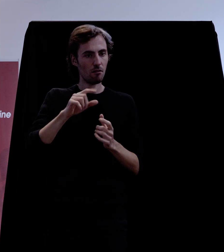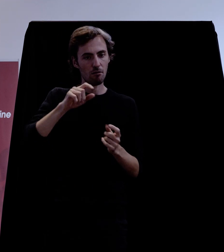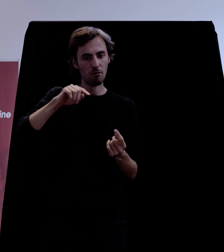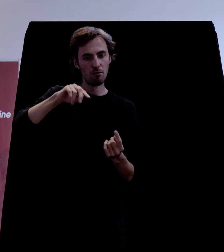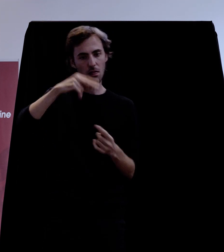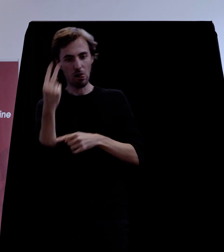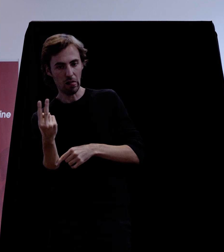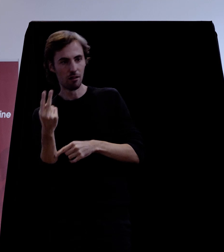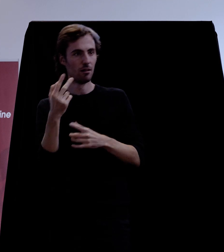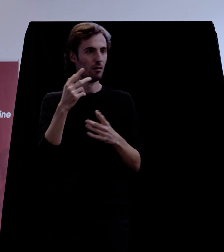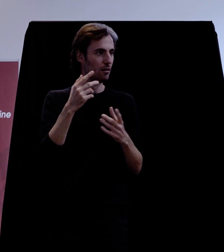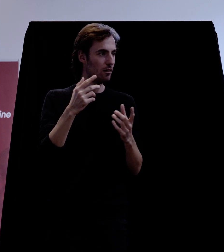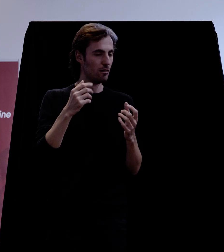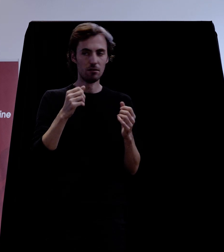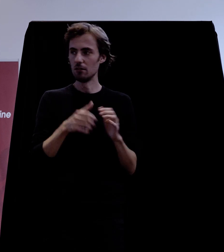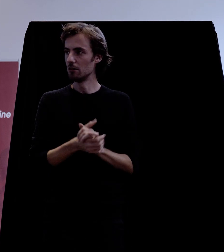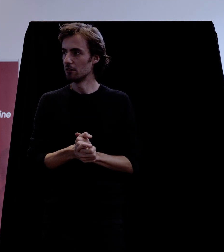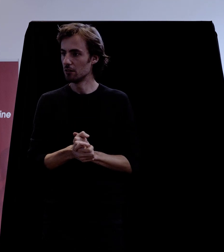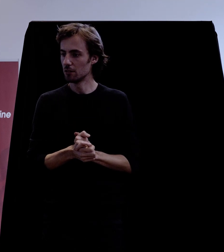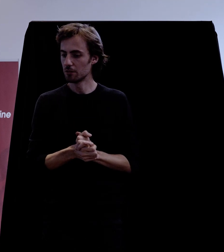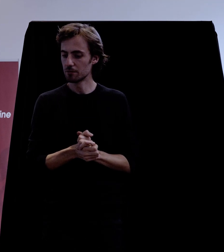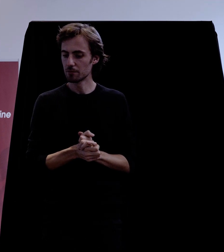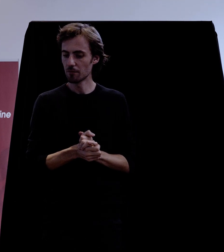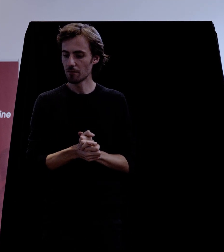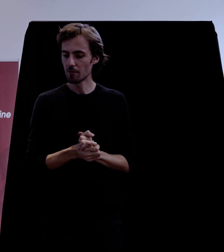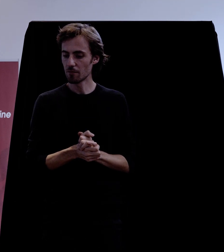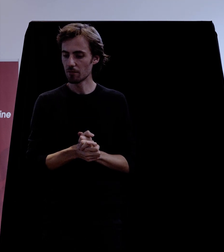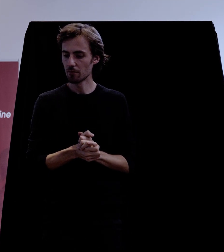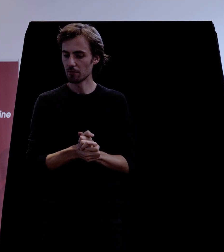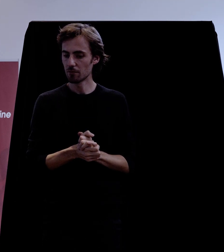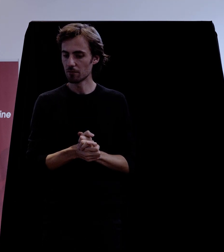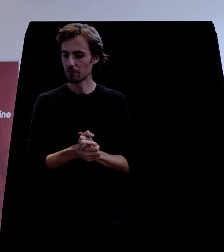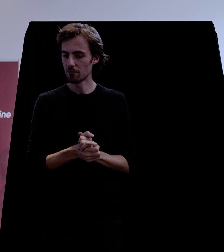about 10 minutes. If it's a bad day, she'll hang there longer.